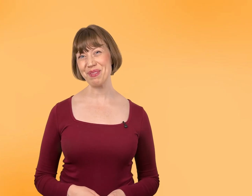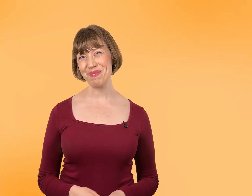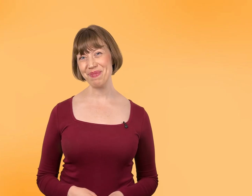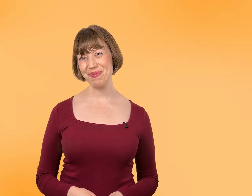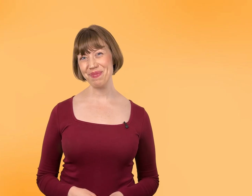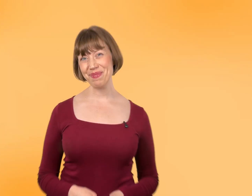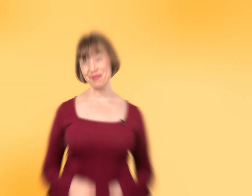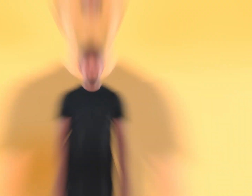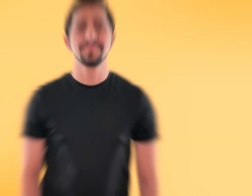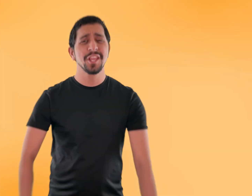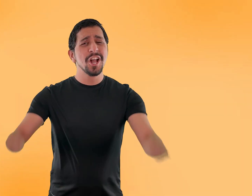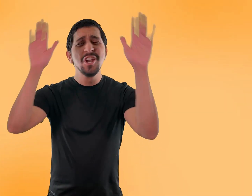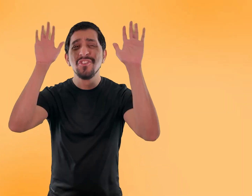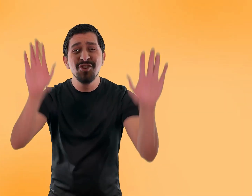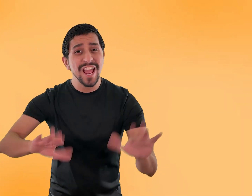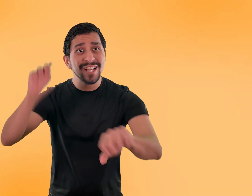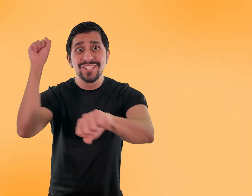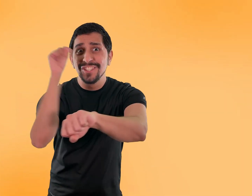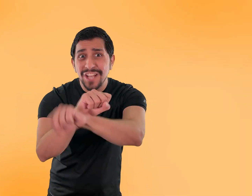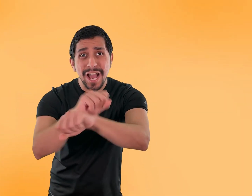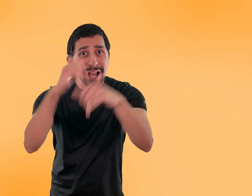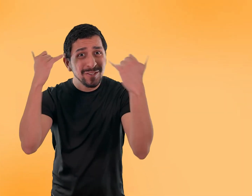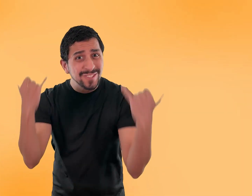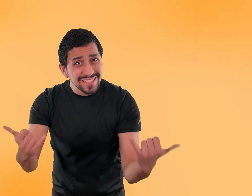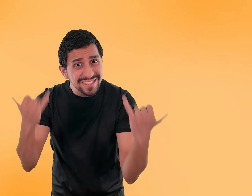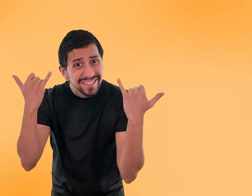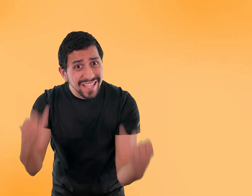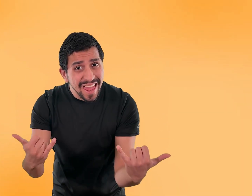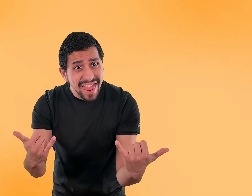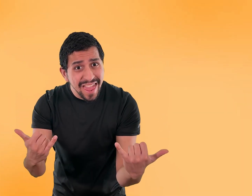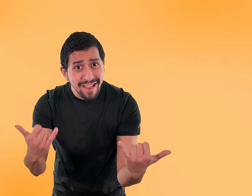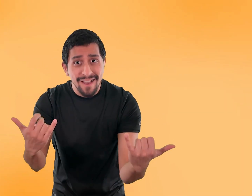mirror. Good job today!